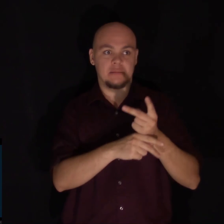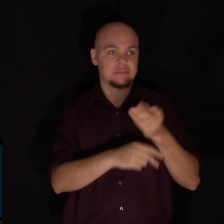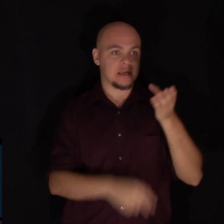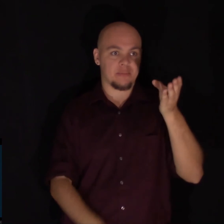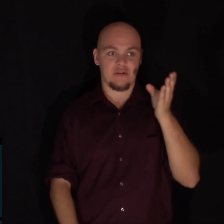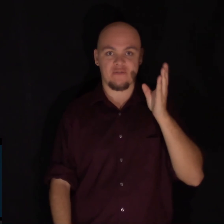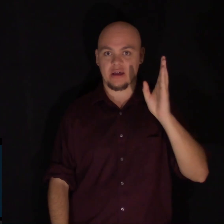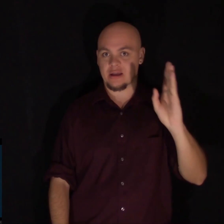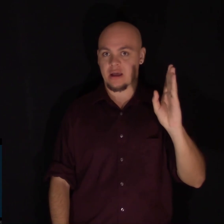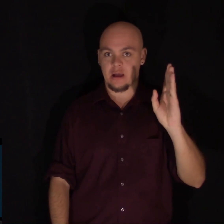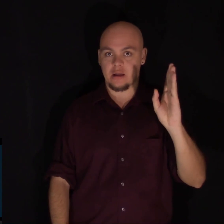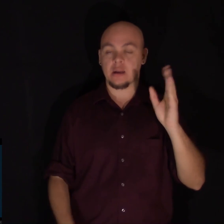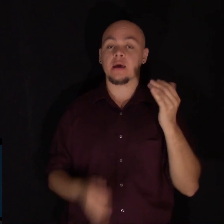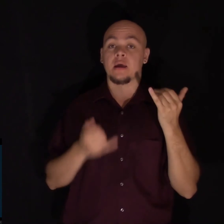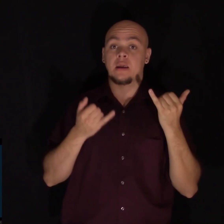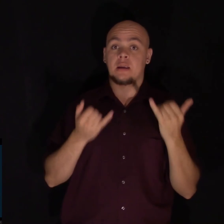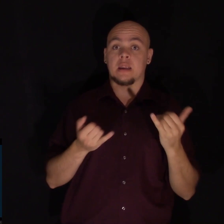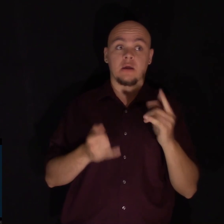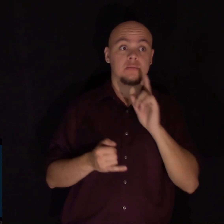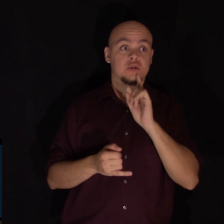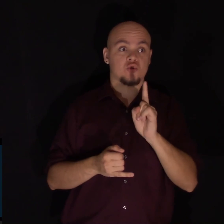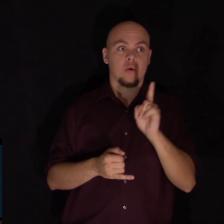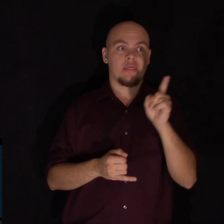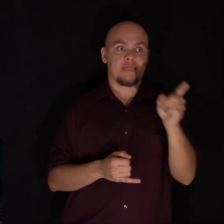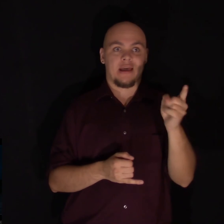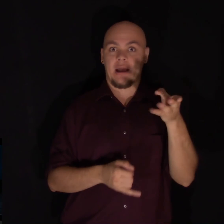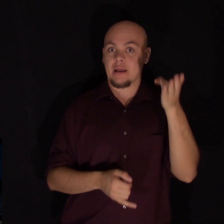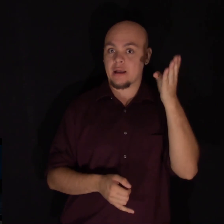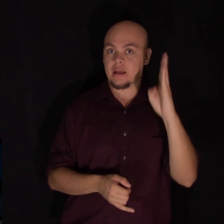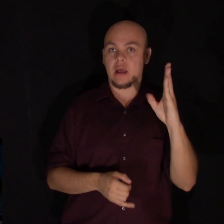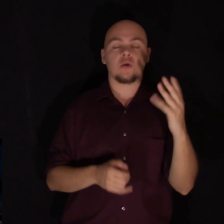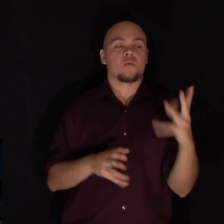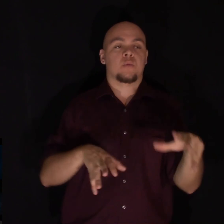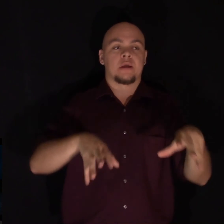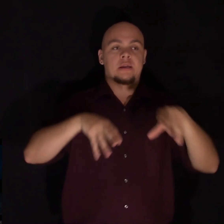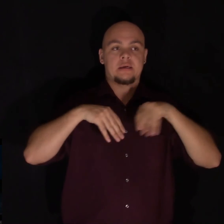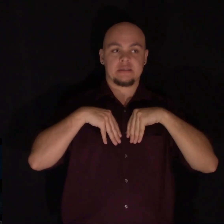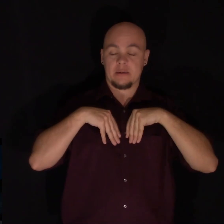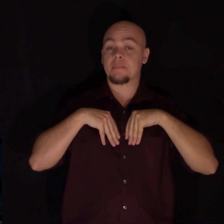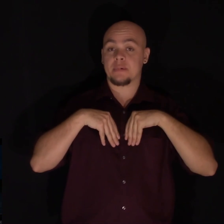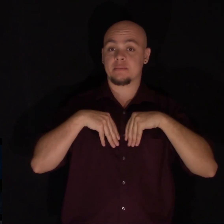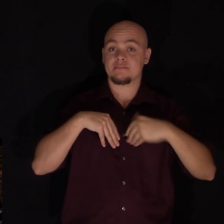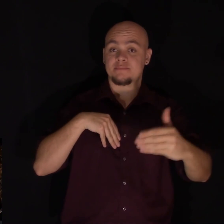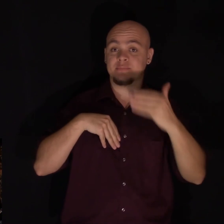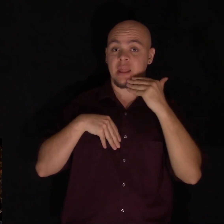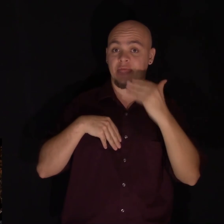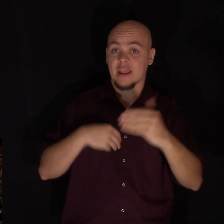be a good time to make sure it's a God we can live with. Thank you very much.